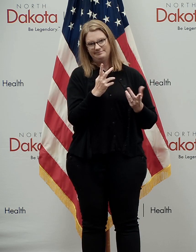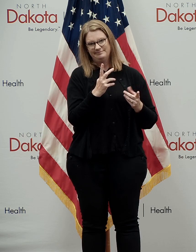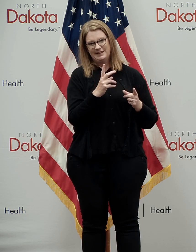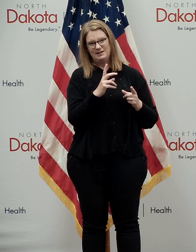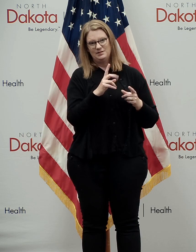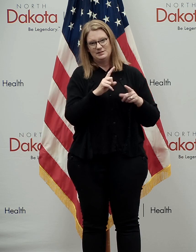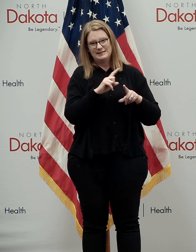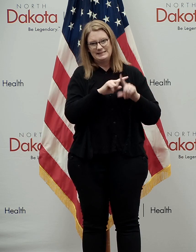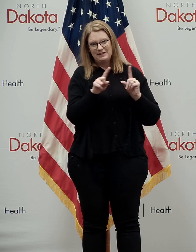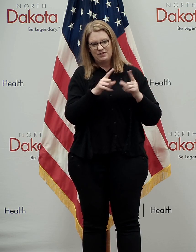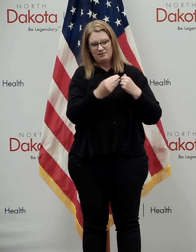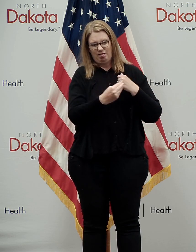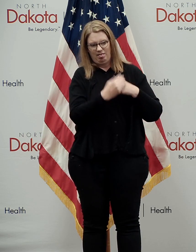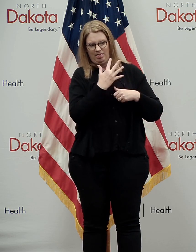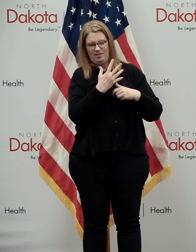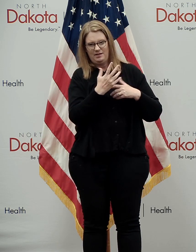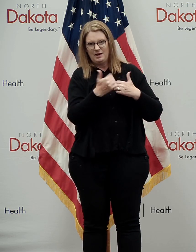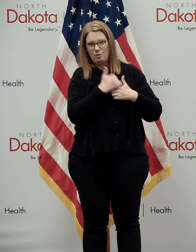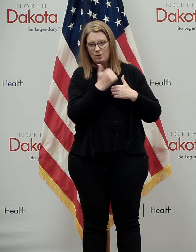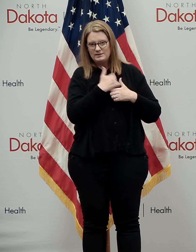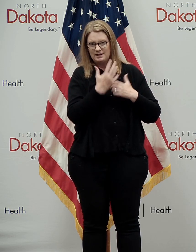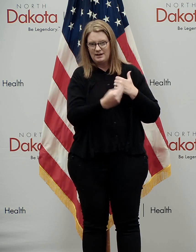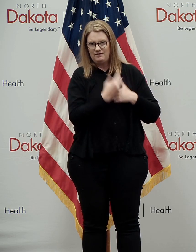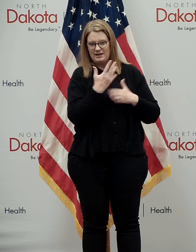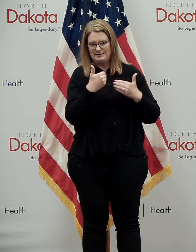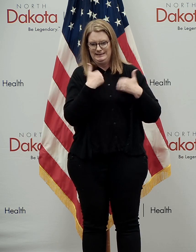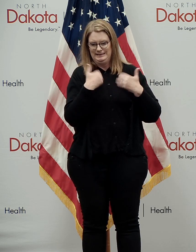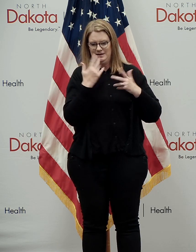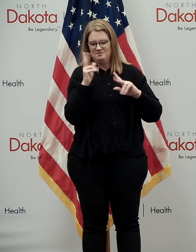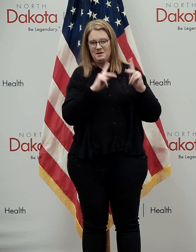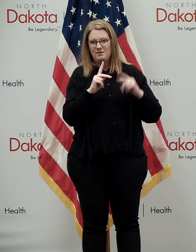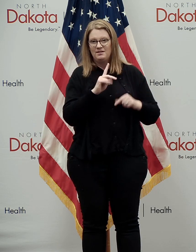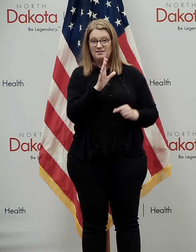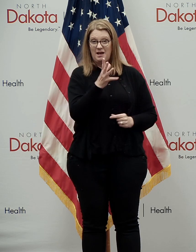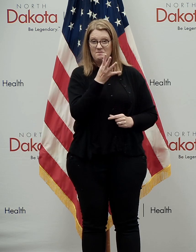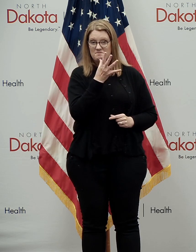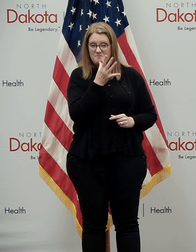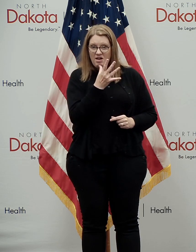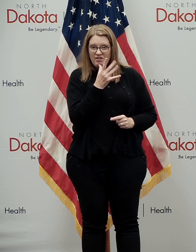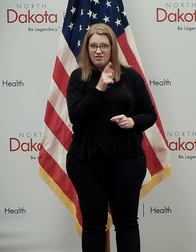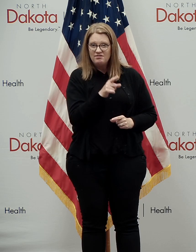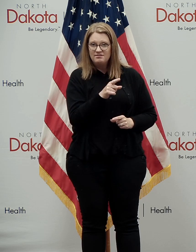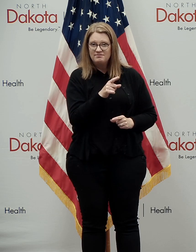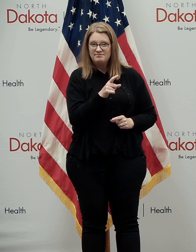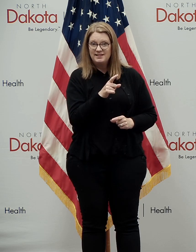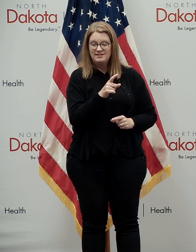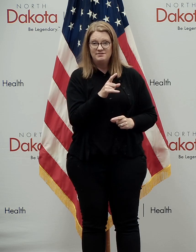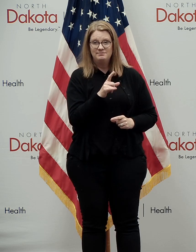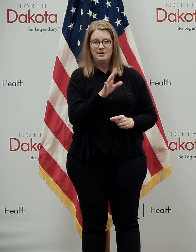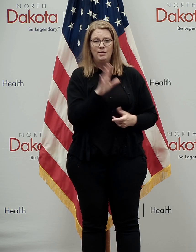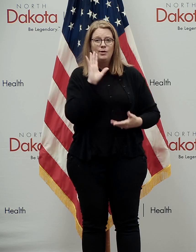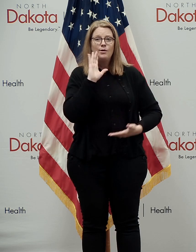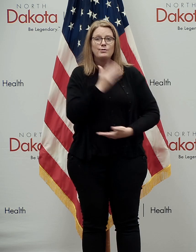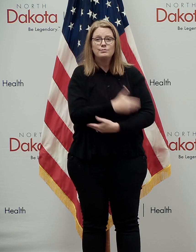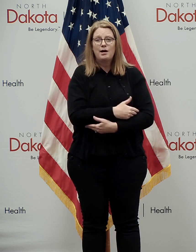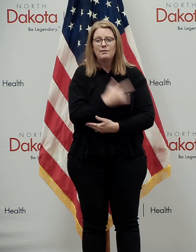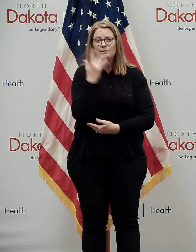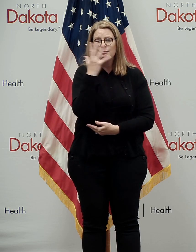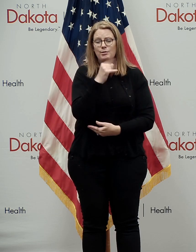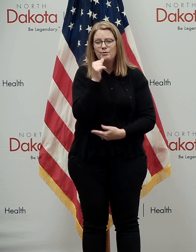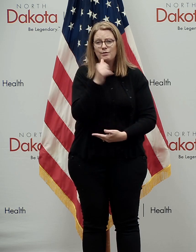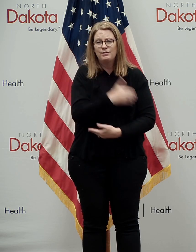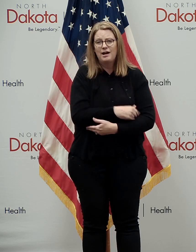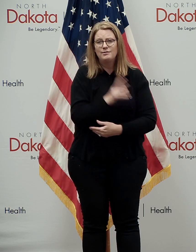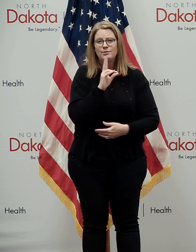about risk because it affects young people. We had a mother last year that was there who's, you know, 2.5-year-old beautiful daughter had died